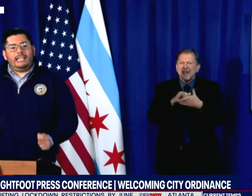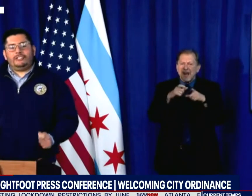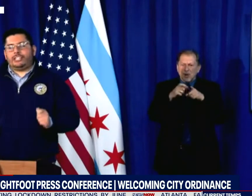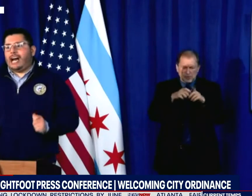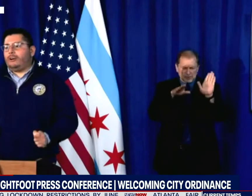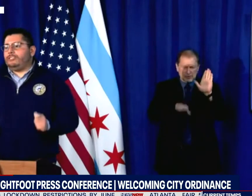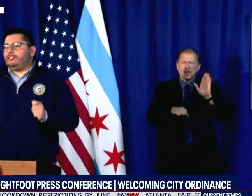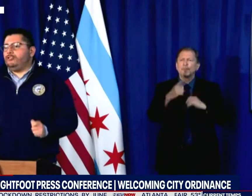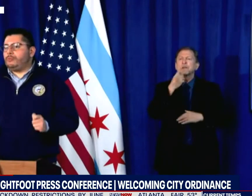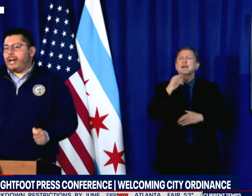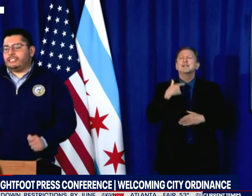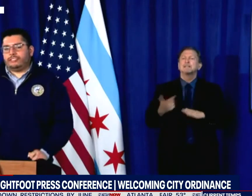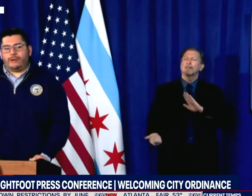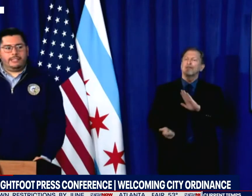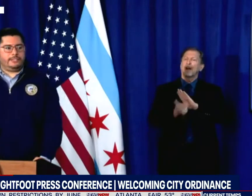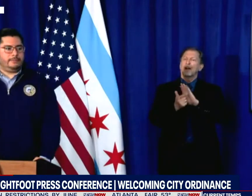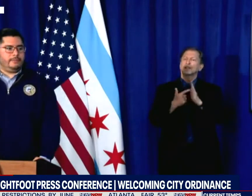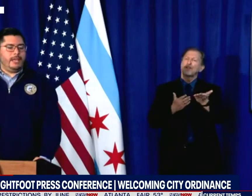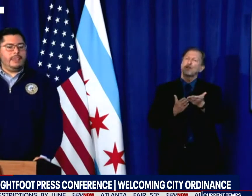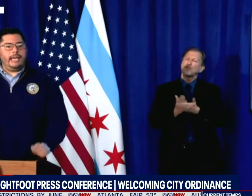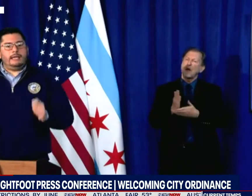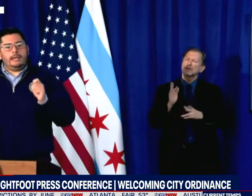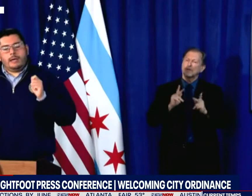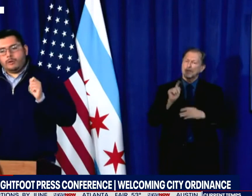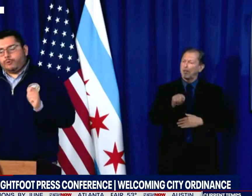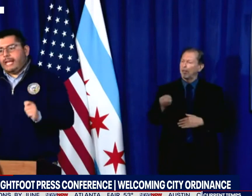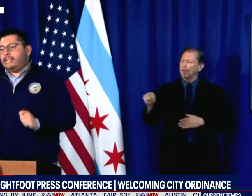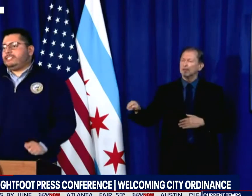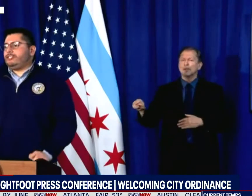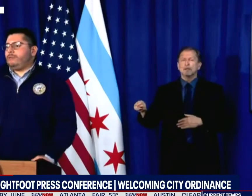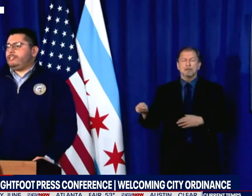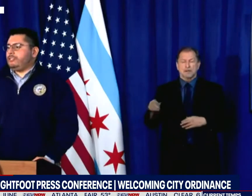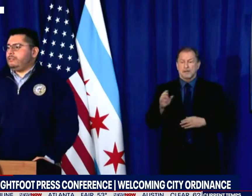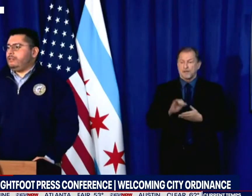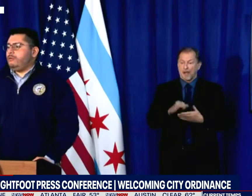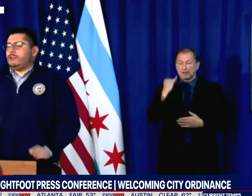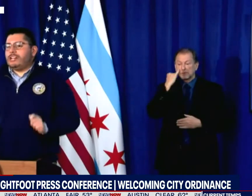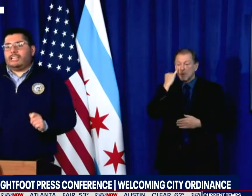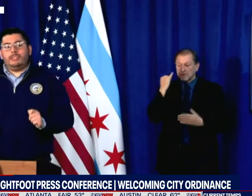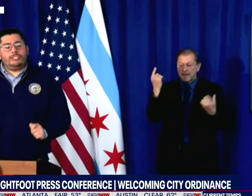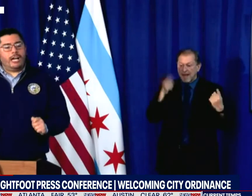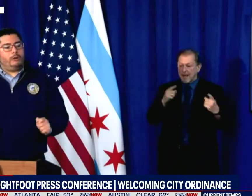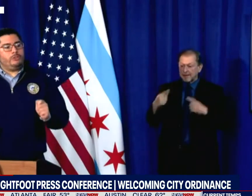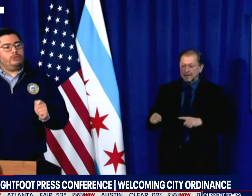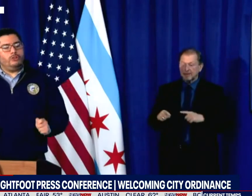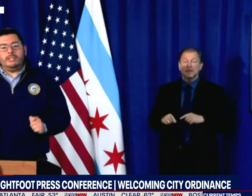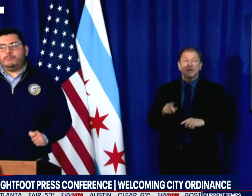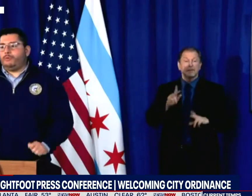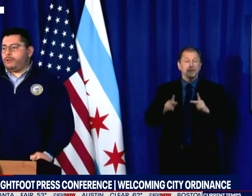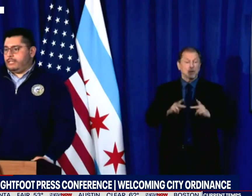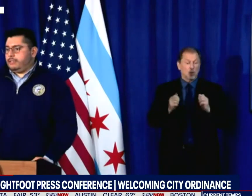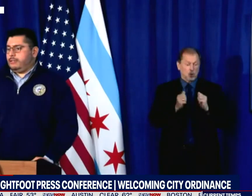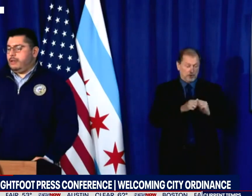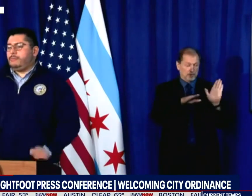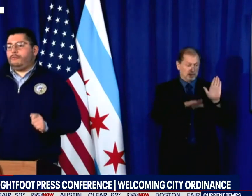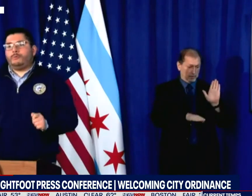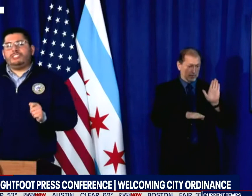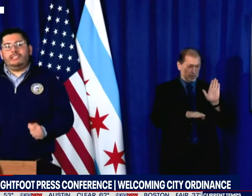they violated Chicagoans due process rights. They created a situation where undocumented Chicagoans could be